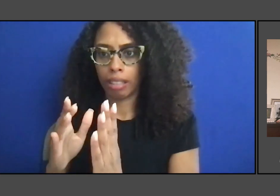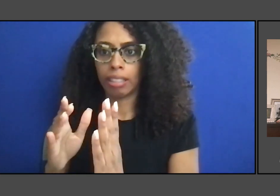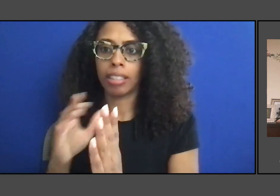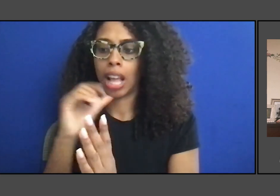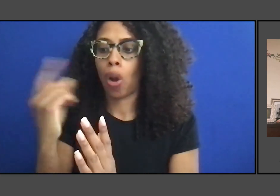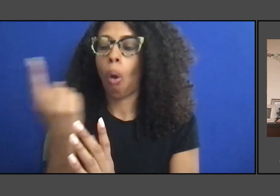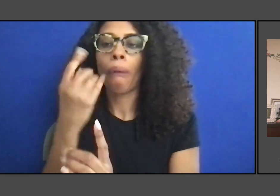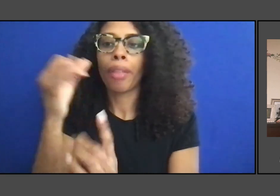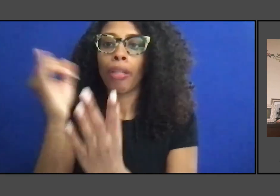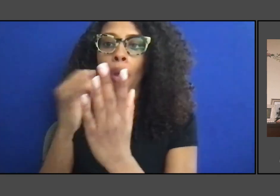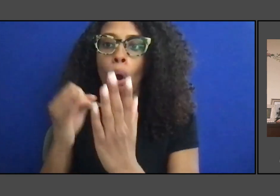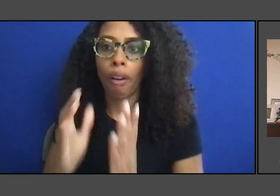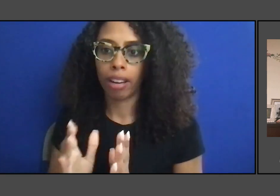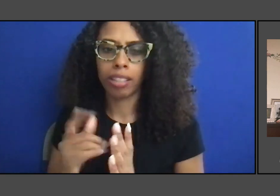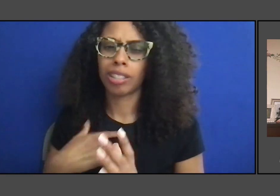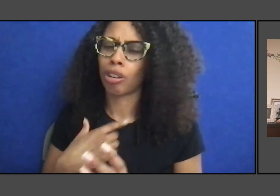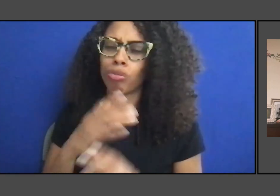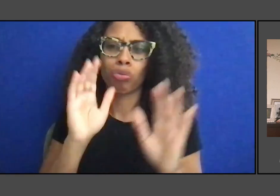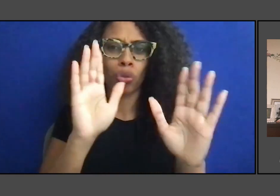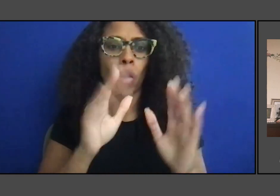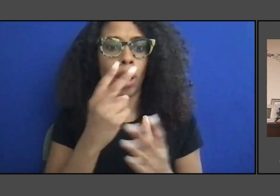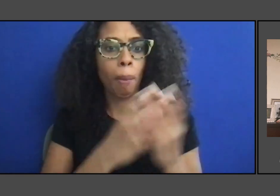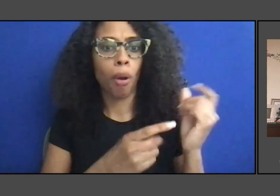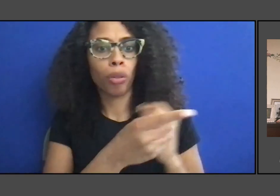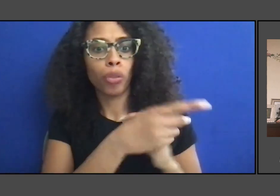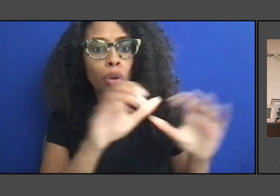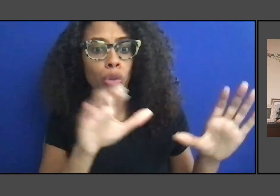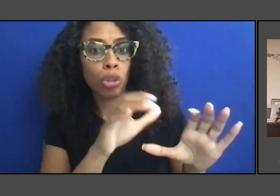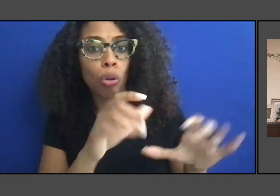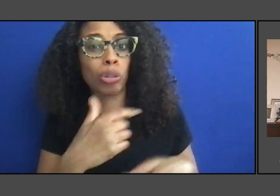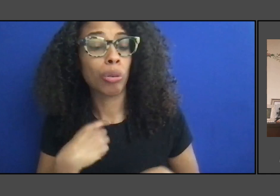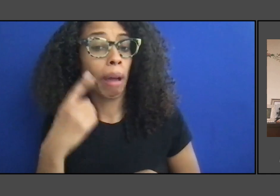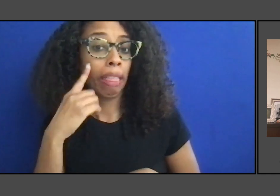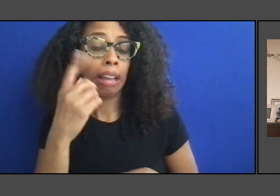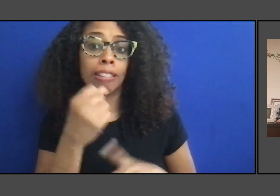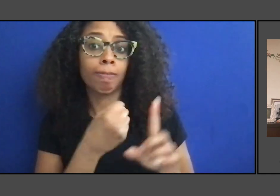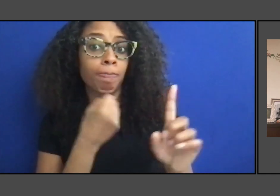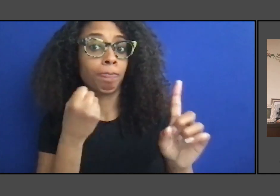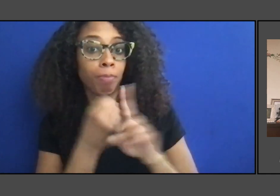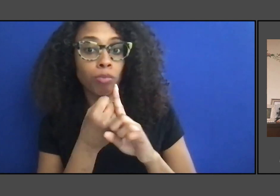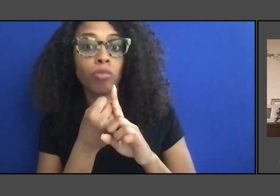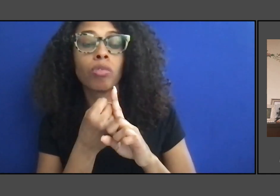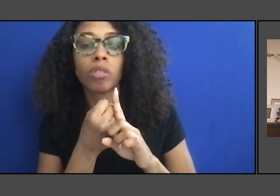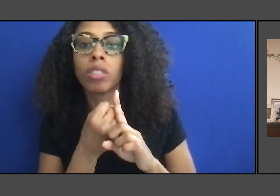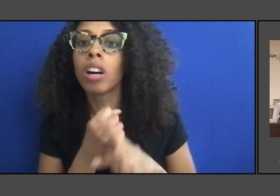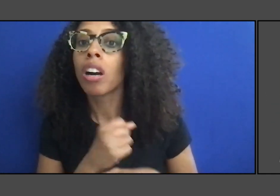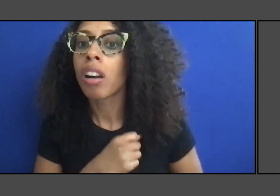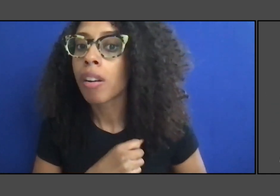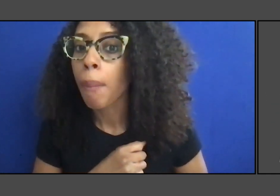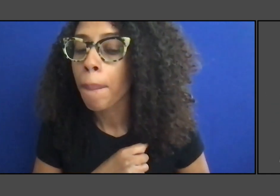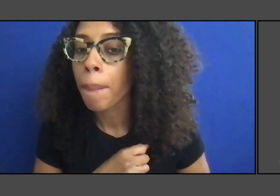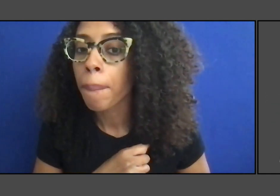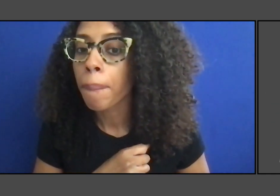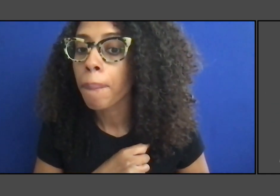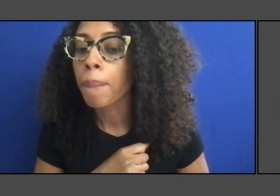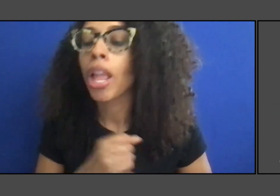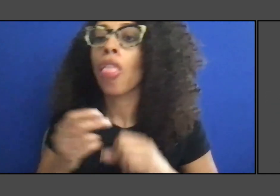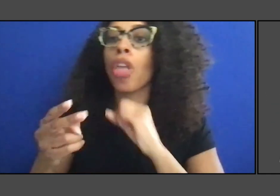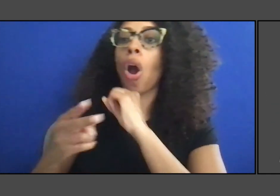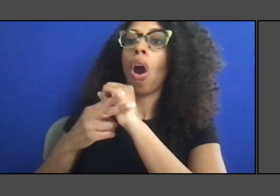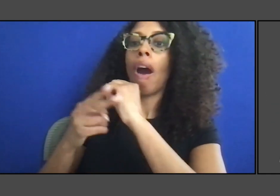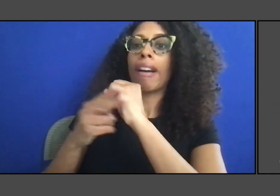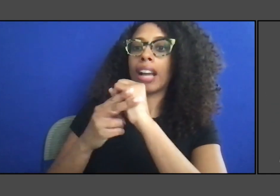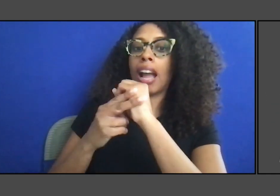guys are doing. So I think it's highly The impactful. archival part is really important. The archive, the scholarship, all